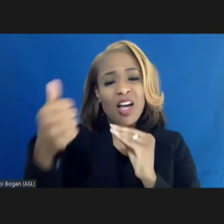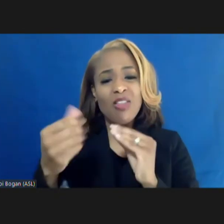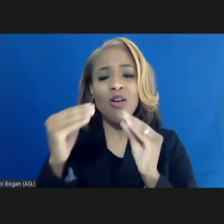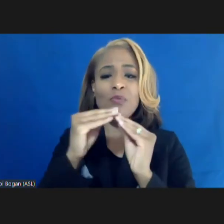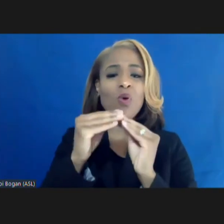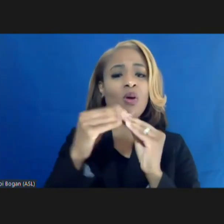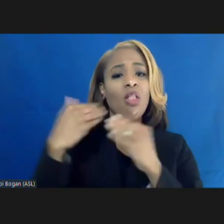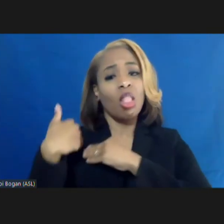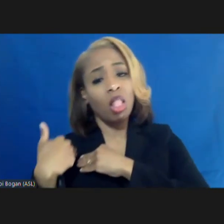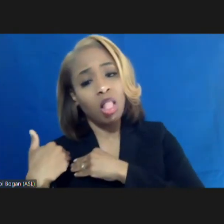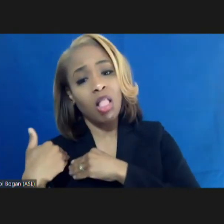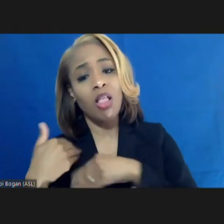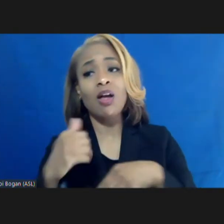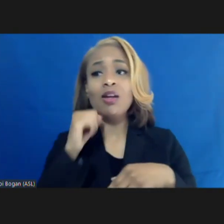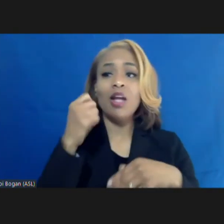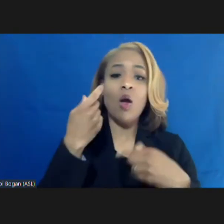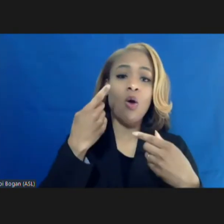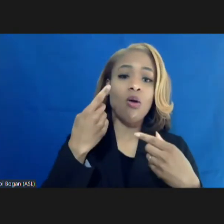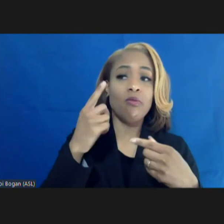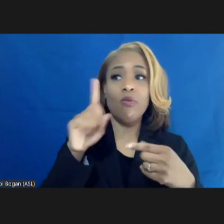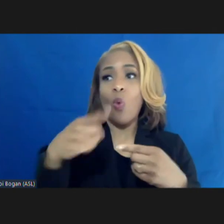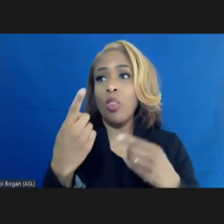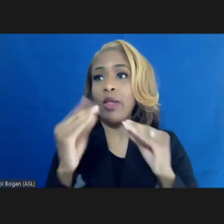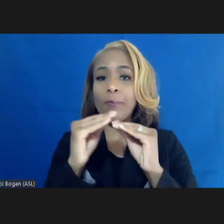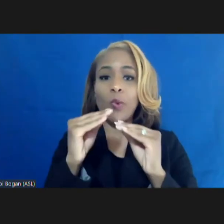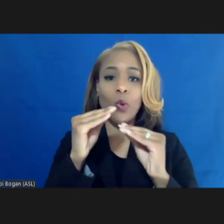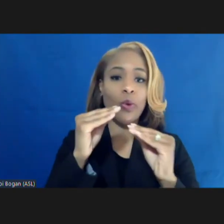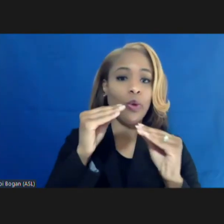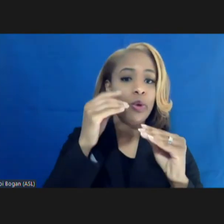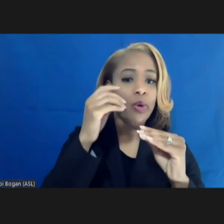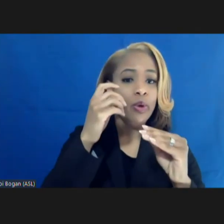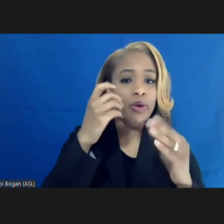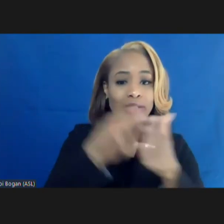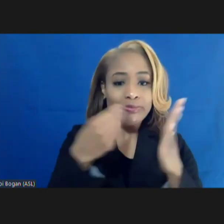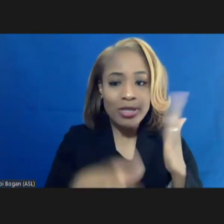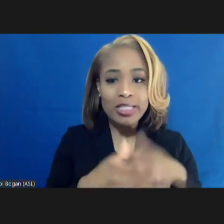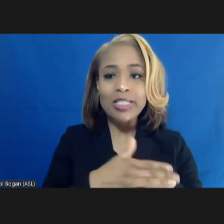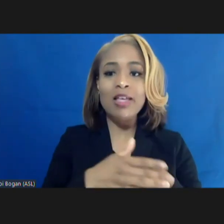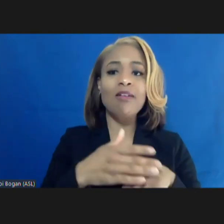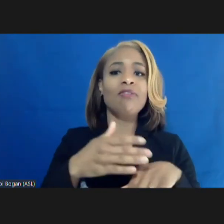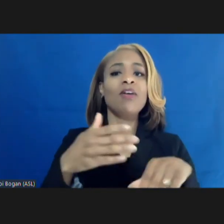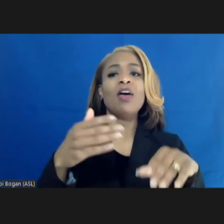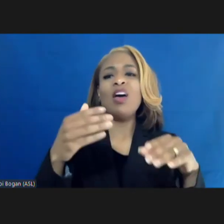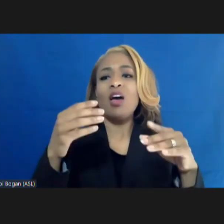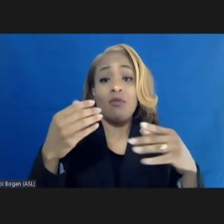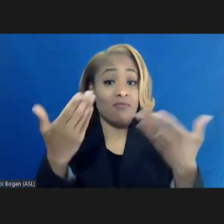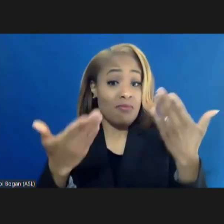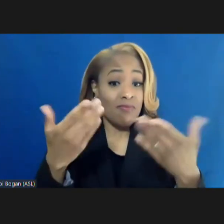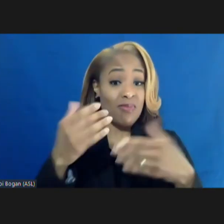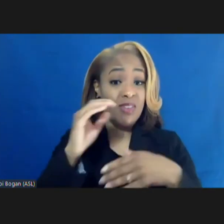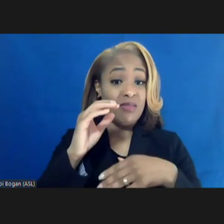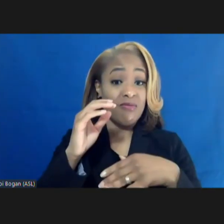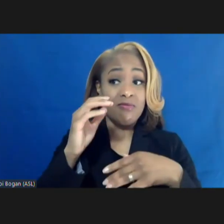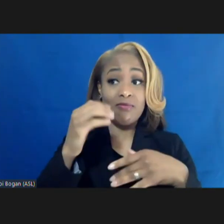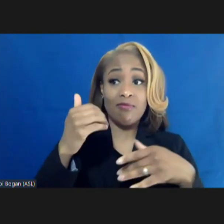only would be costly, not only would be burdensome, not only would create an opportunity for identity theft, it's not